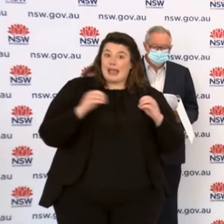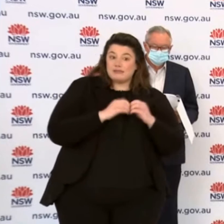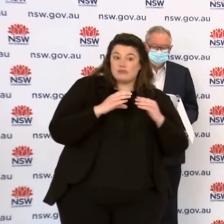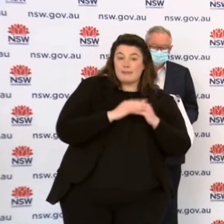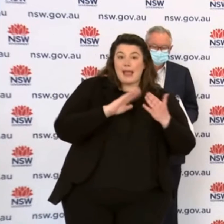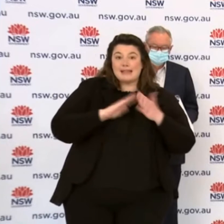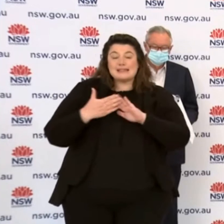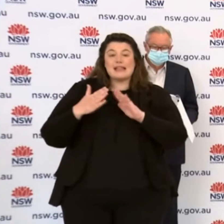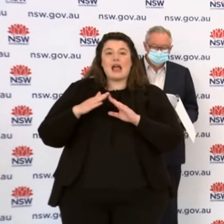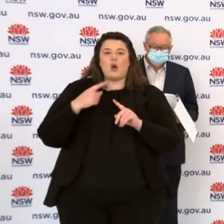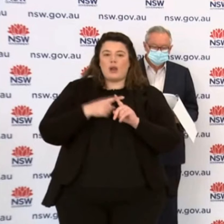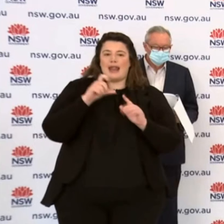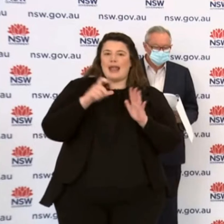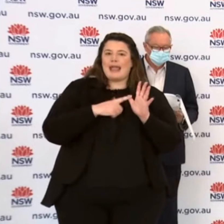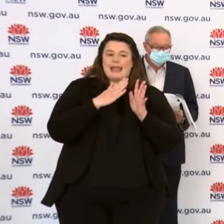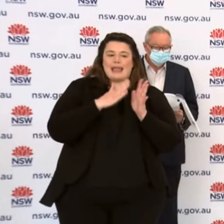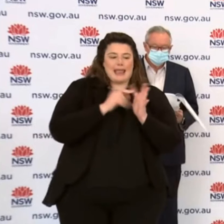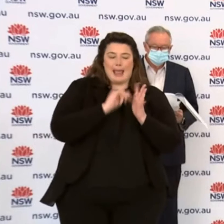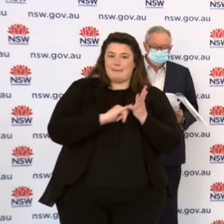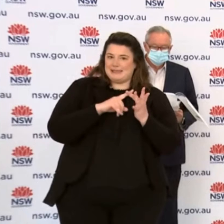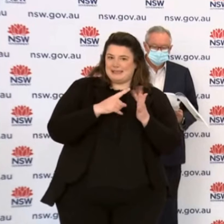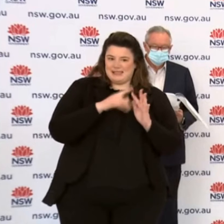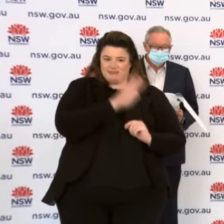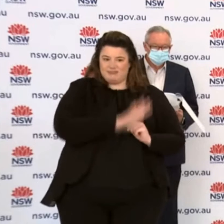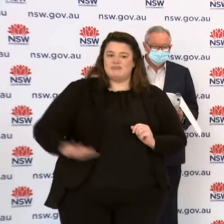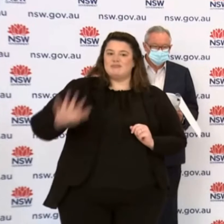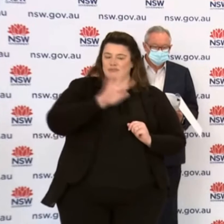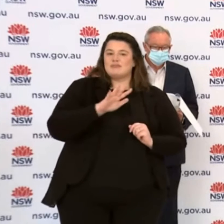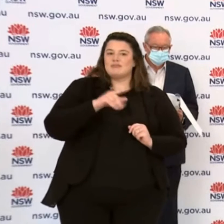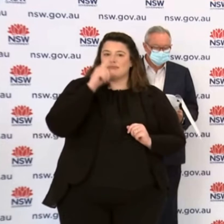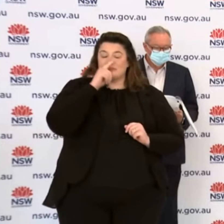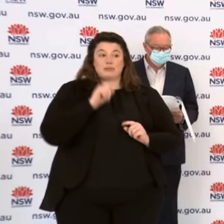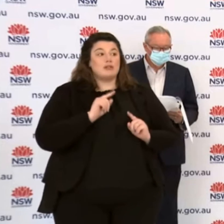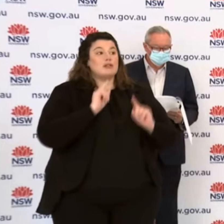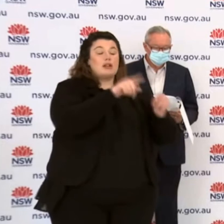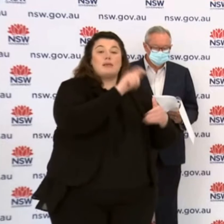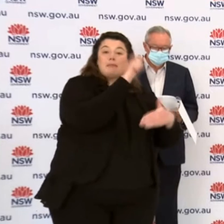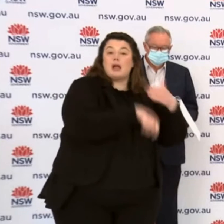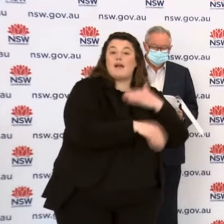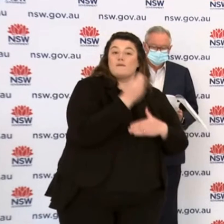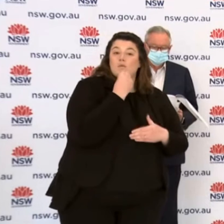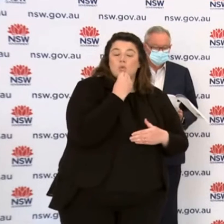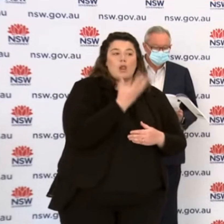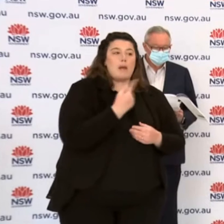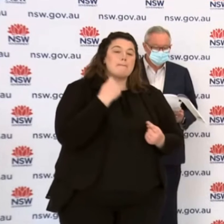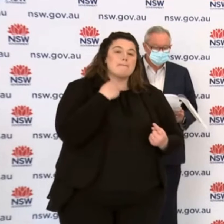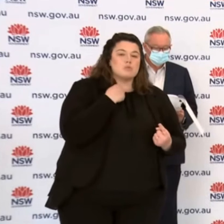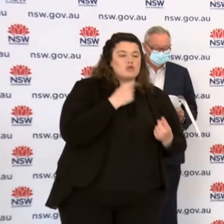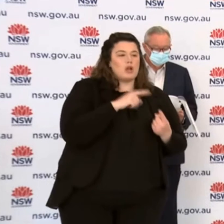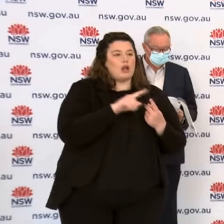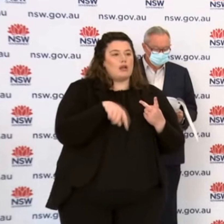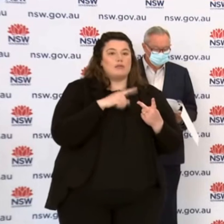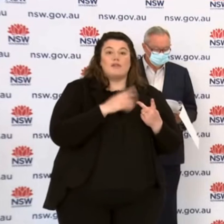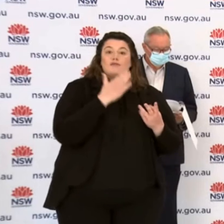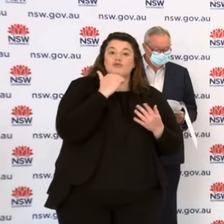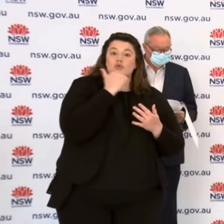Canterbury-Bankstown and the Campsie area is that people are going out to get food, whether that's a butcher shop, whether that's fruit